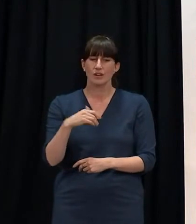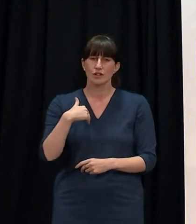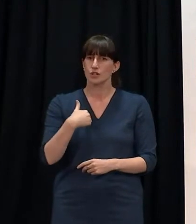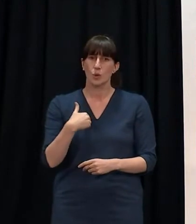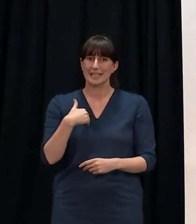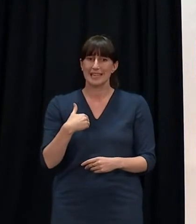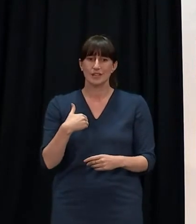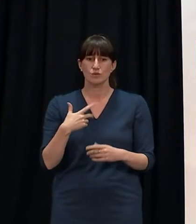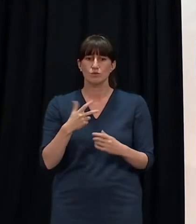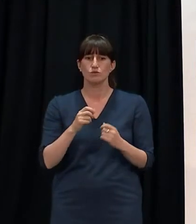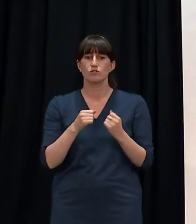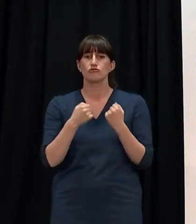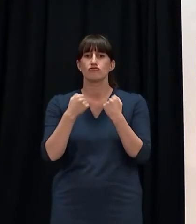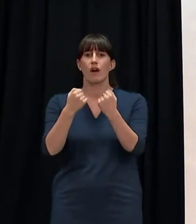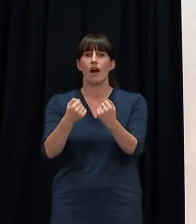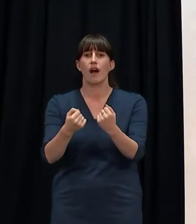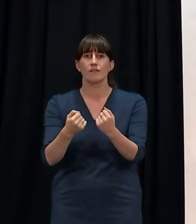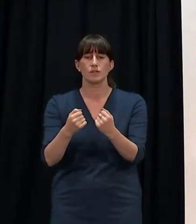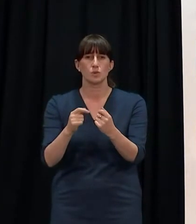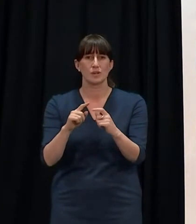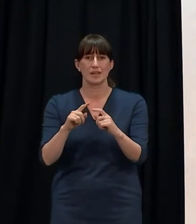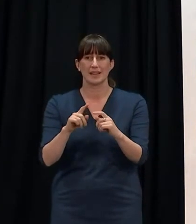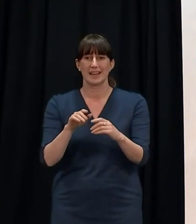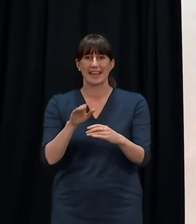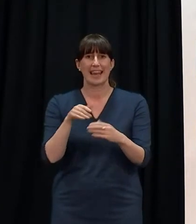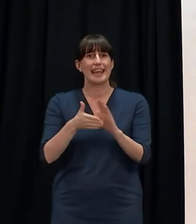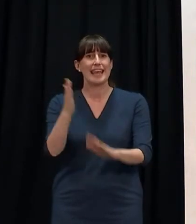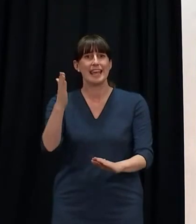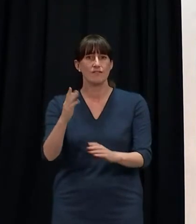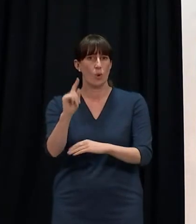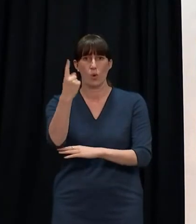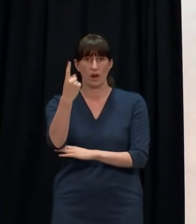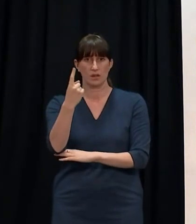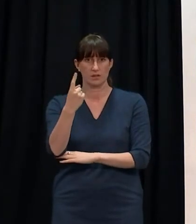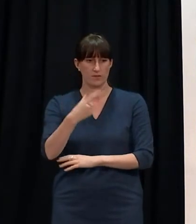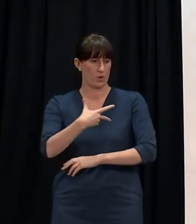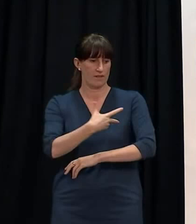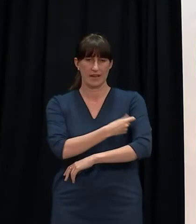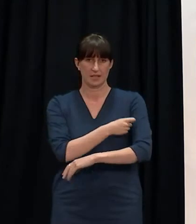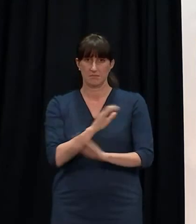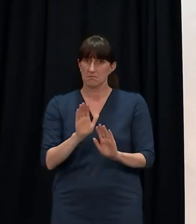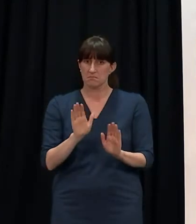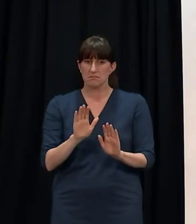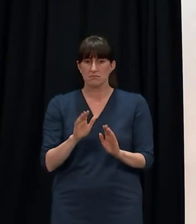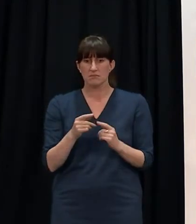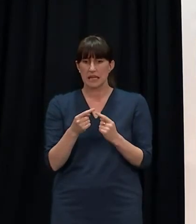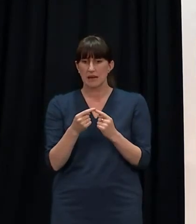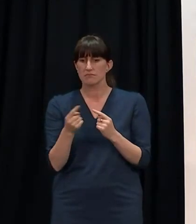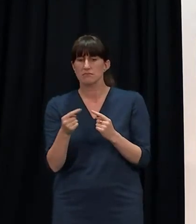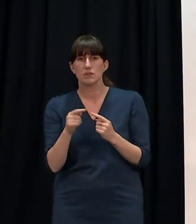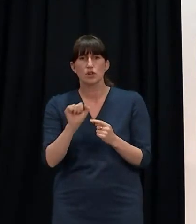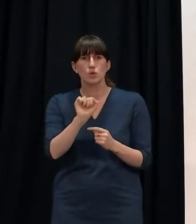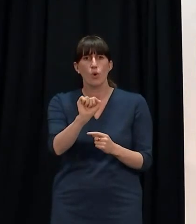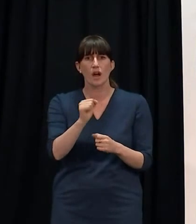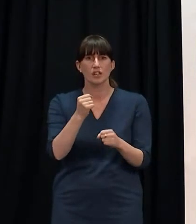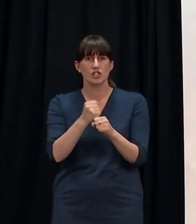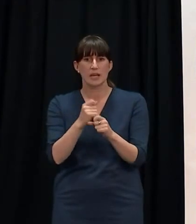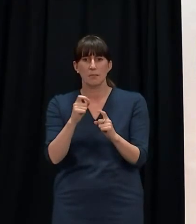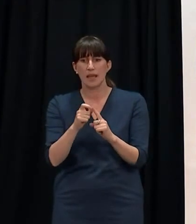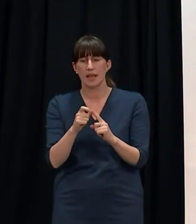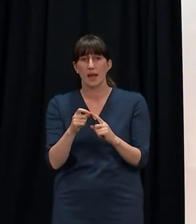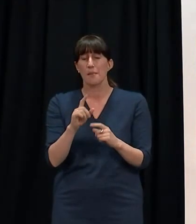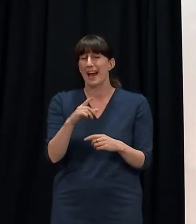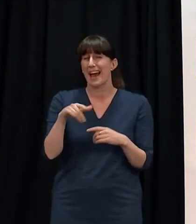vaccination. There will be a small number of people whose usual healthcare provider, for example their general practitioner, is just across that